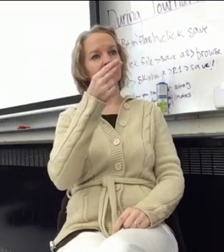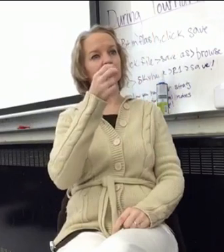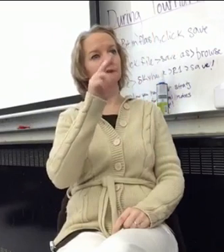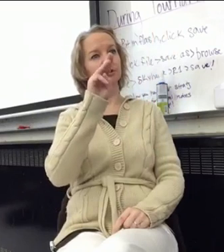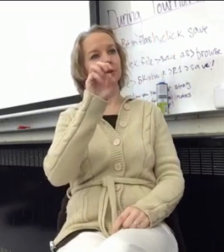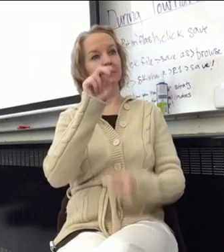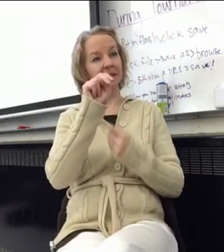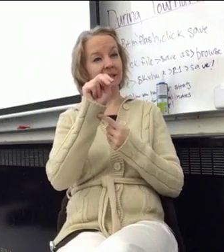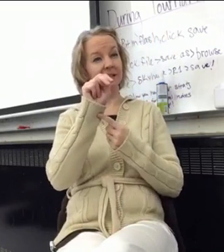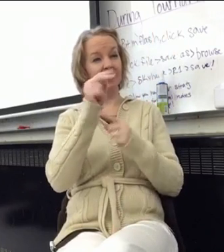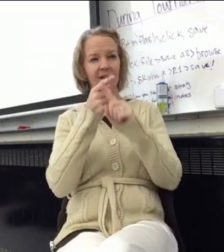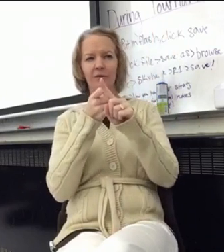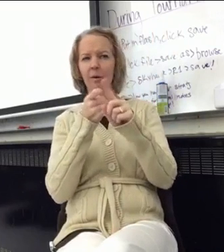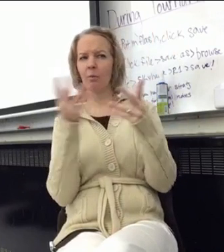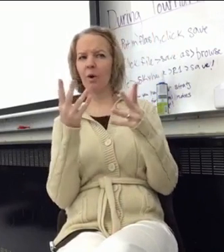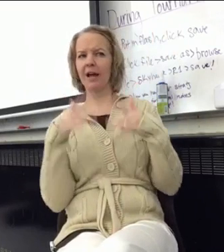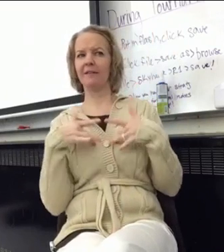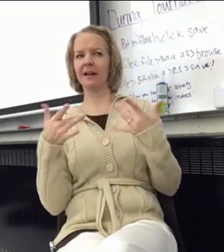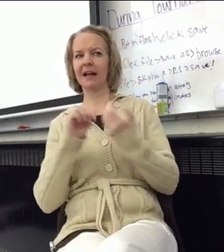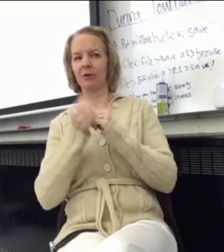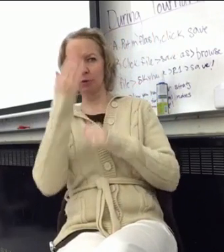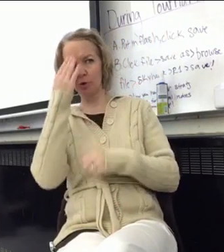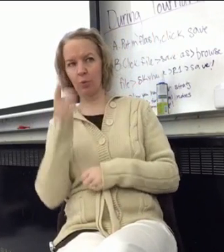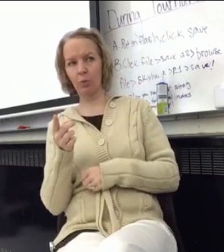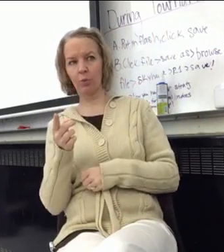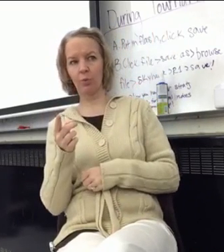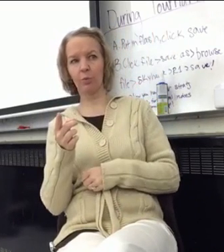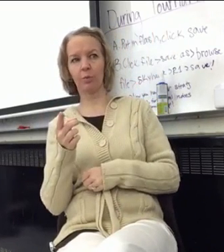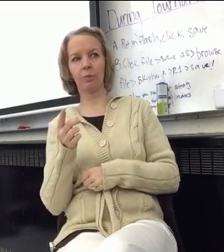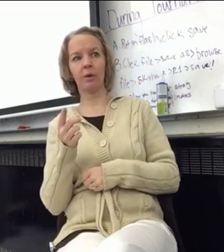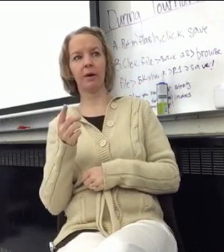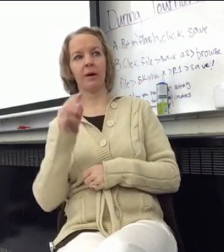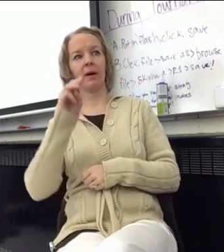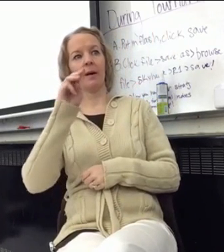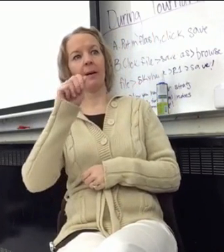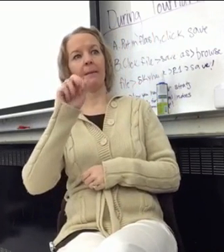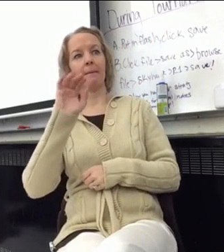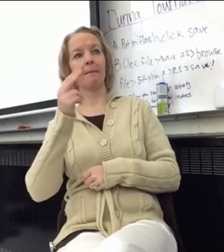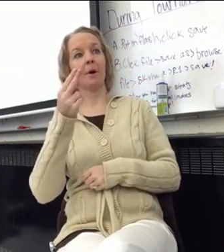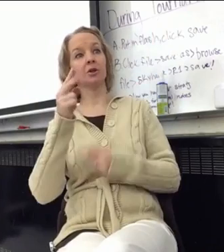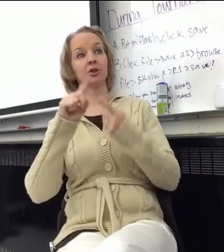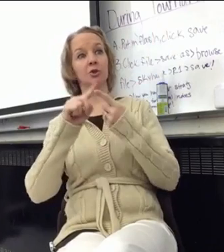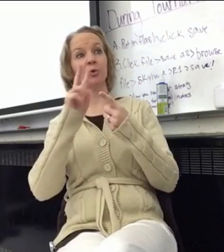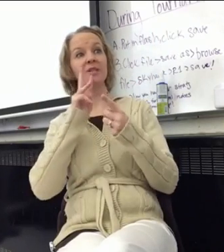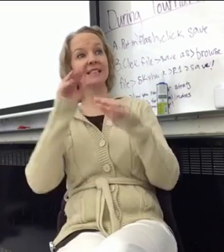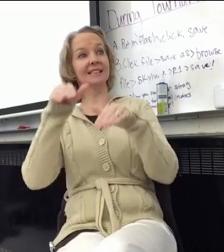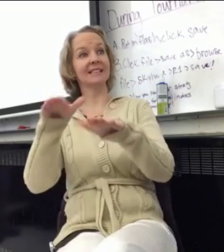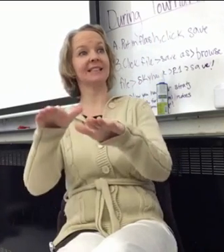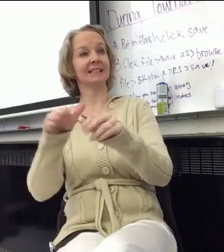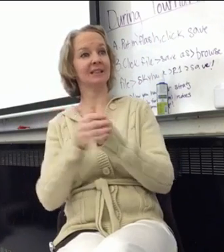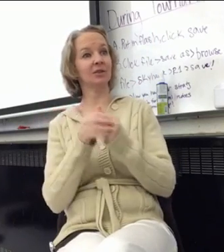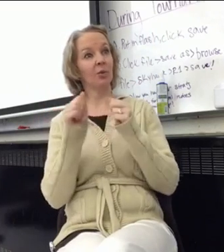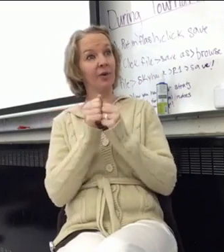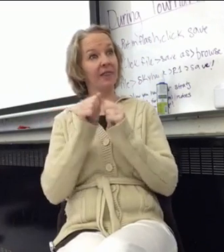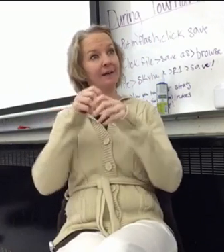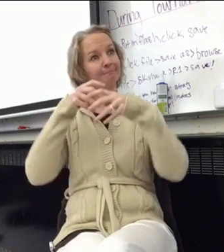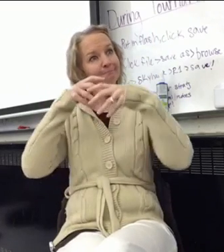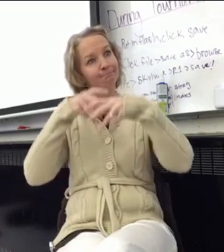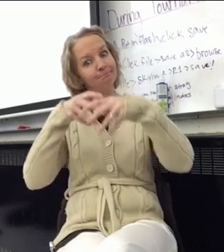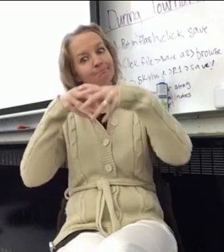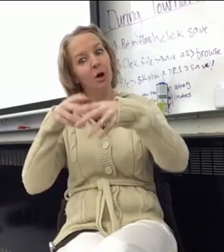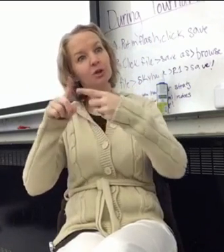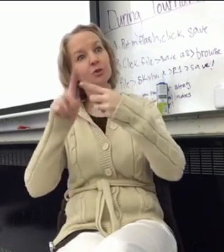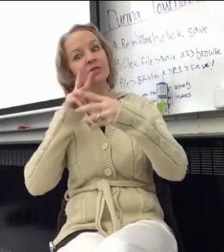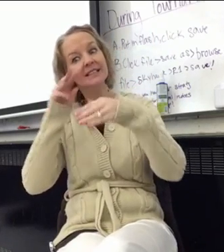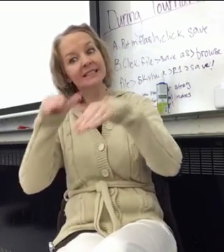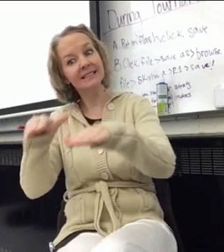all know Sherman from what event? March to the Sea. Good job. So with this March to the Sea, basically